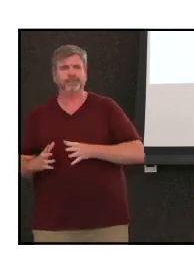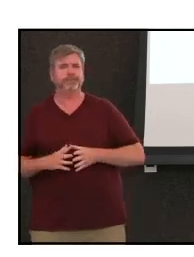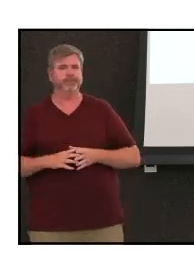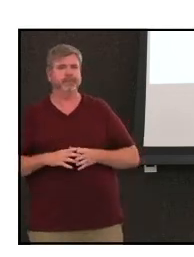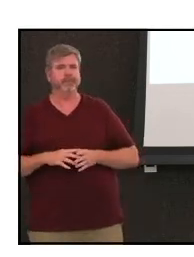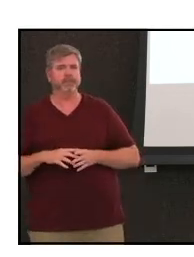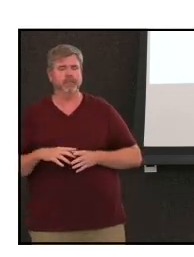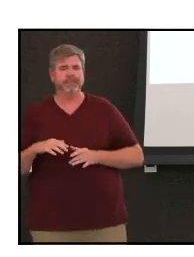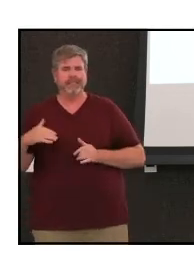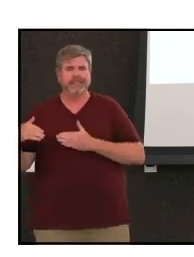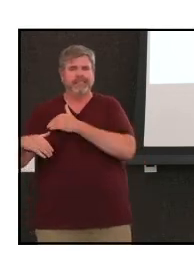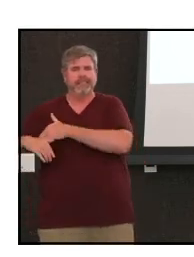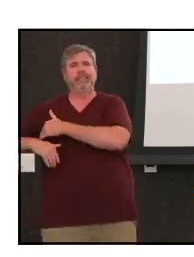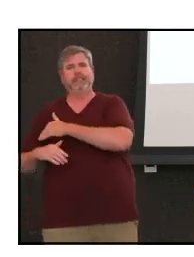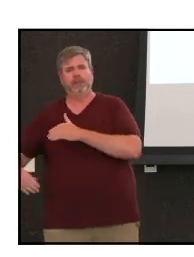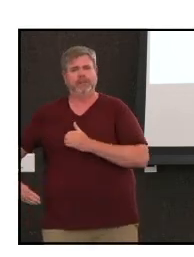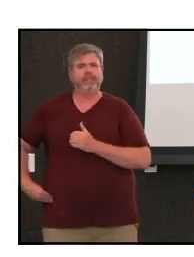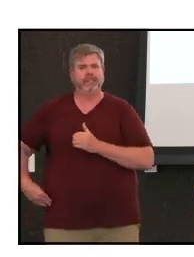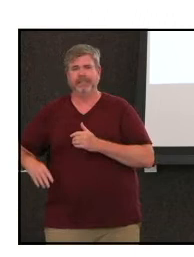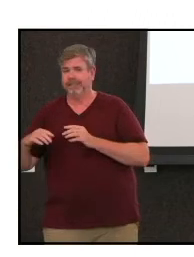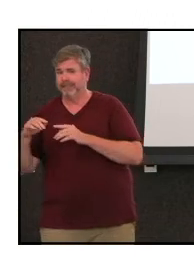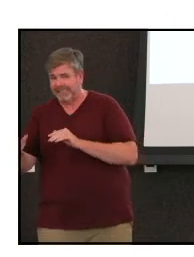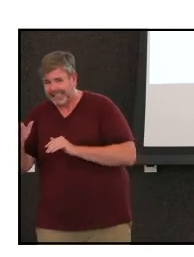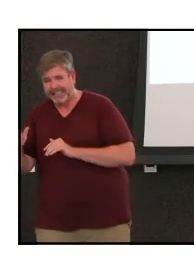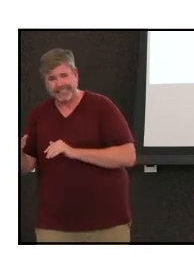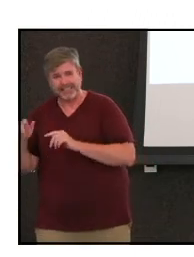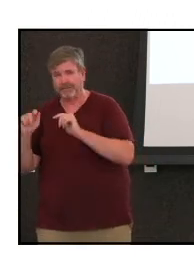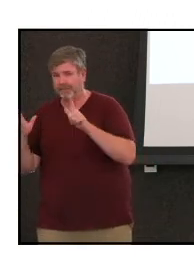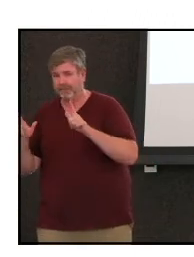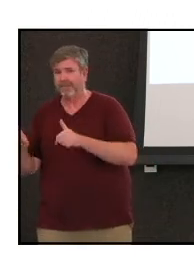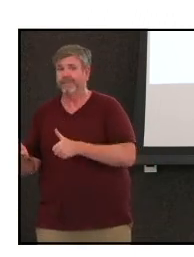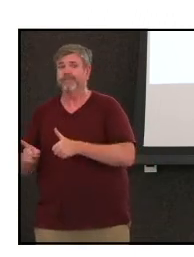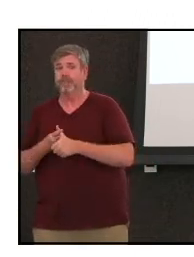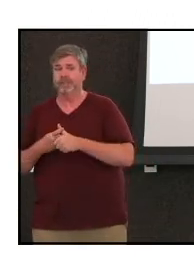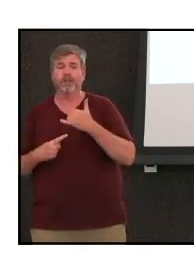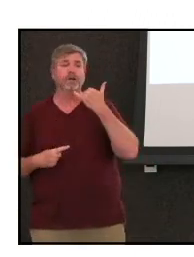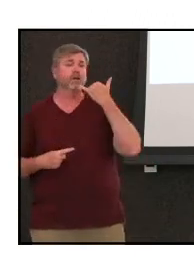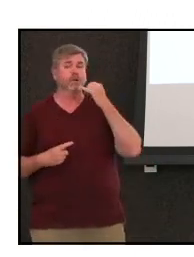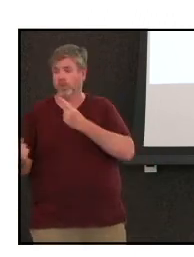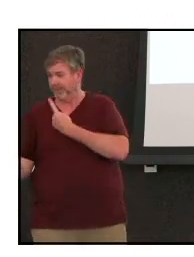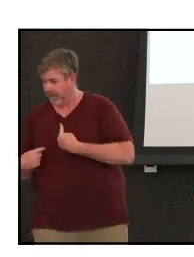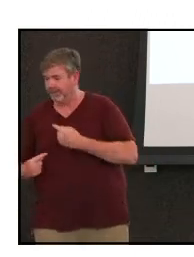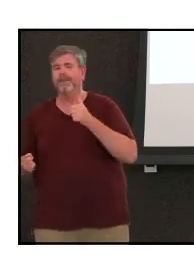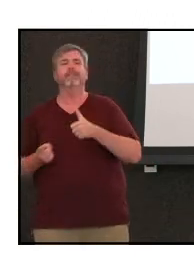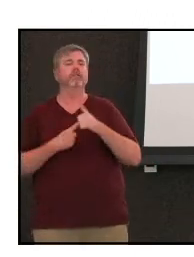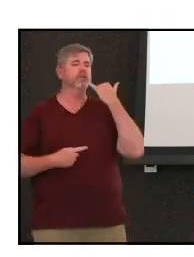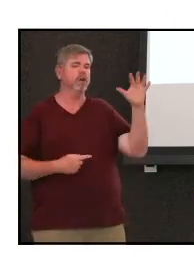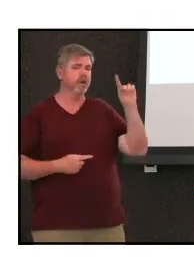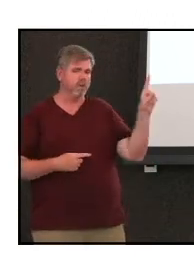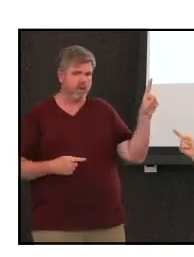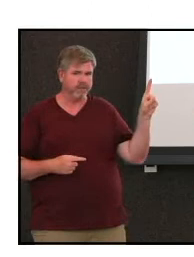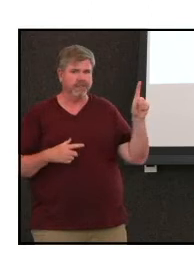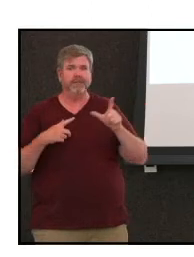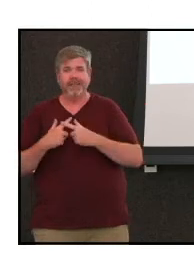not responding and you think they've overdosed, go ahead and call 911 first, because sometimes one dose of naloxone is not enough to save someone. So